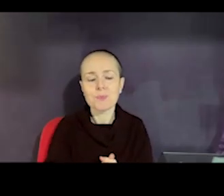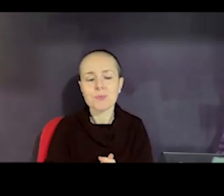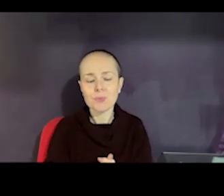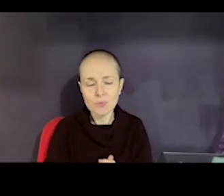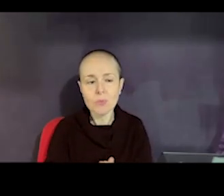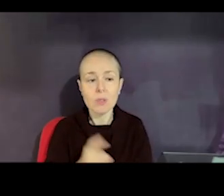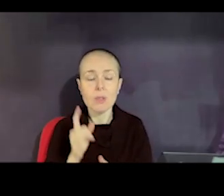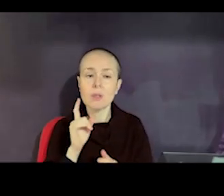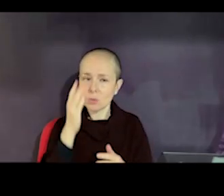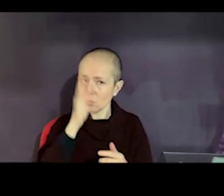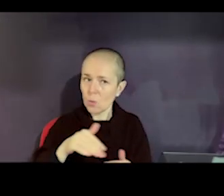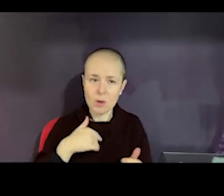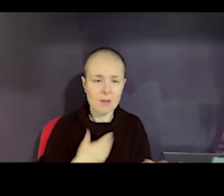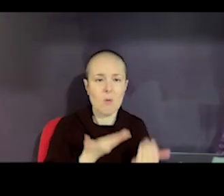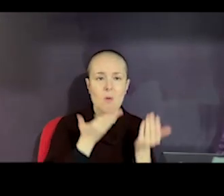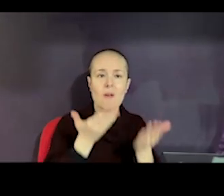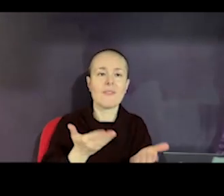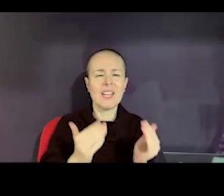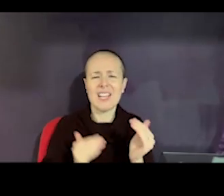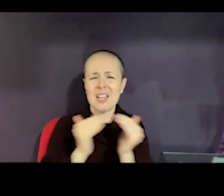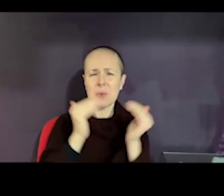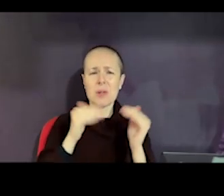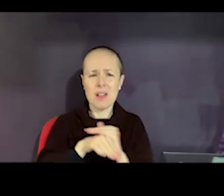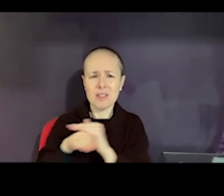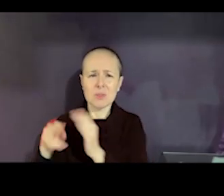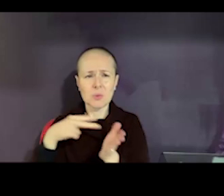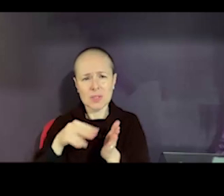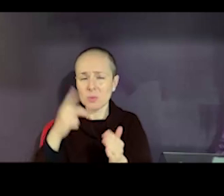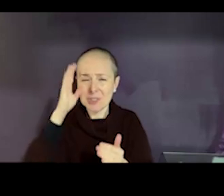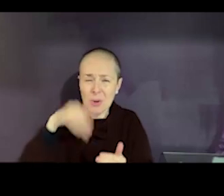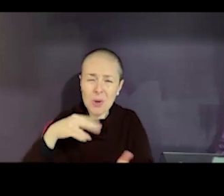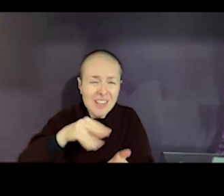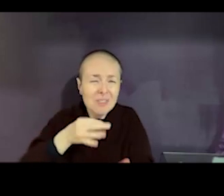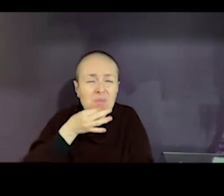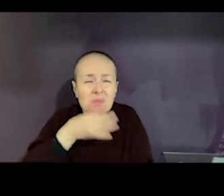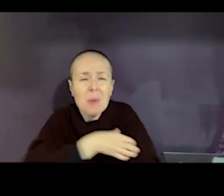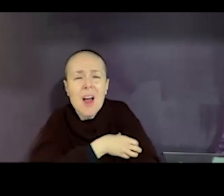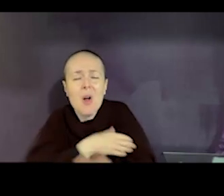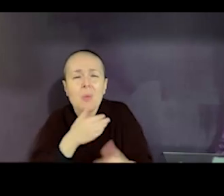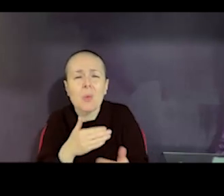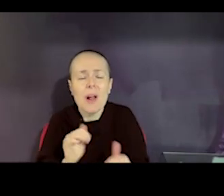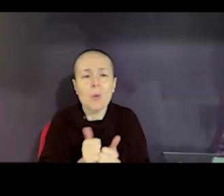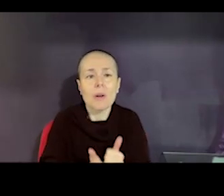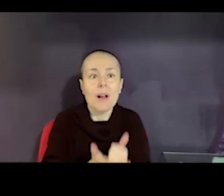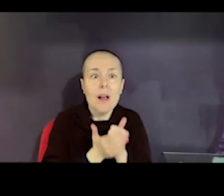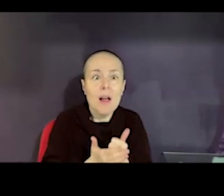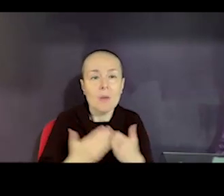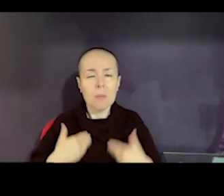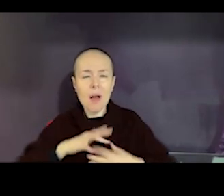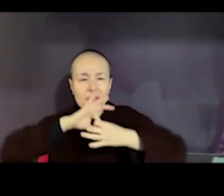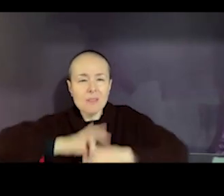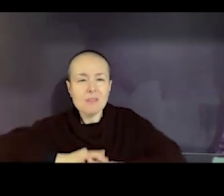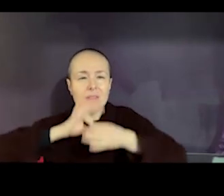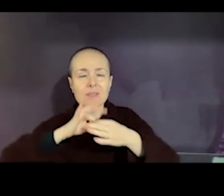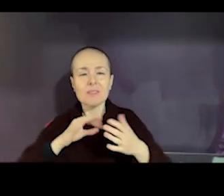equitable access to dance to every student, right? We know the power of dance. We know how it can reshape our connections to our bodies. It can